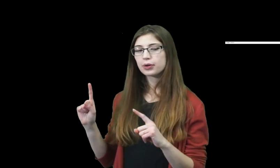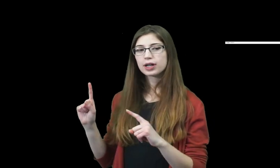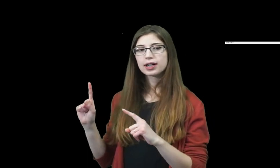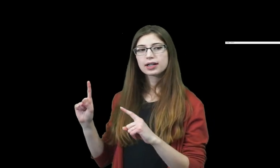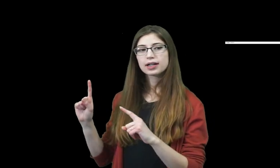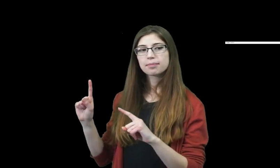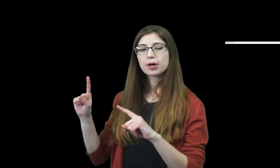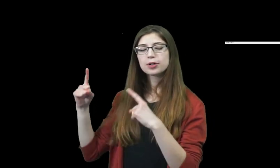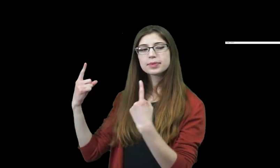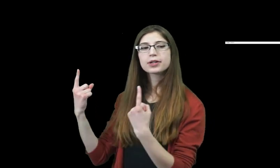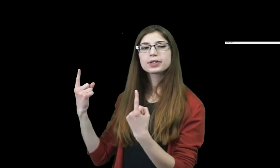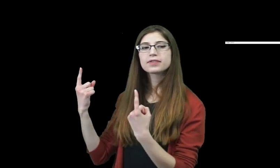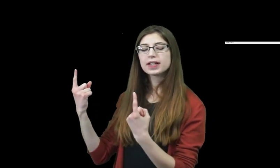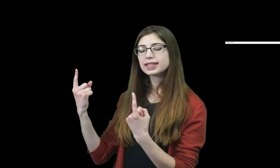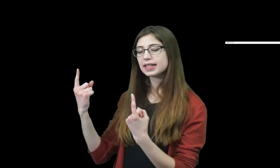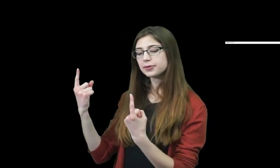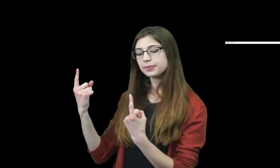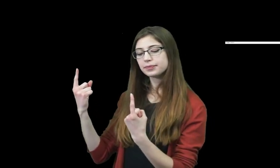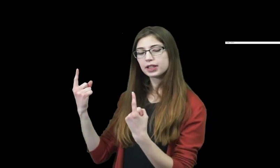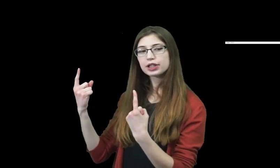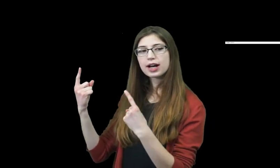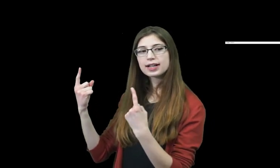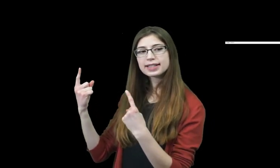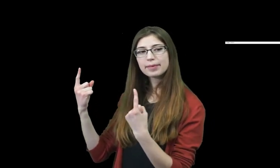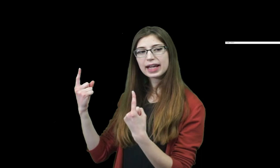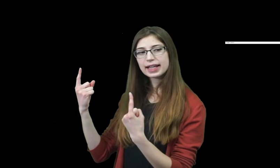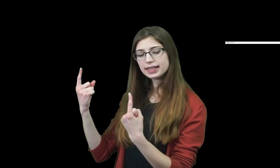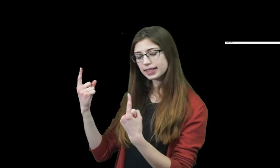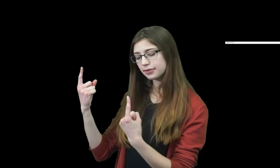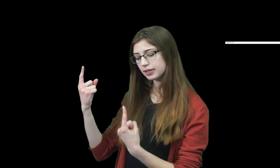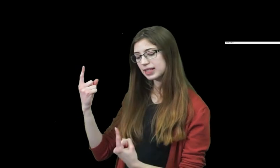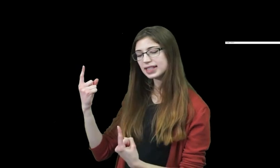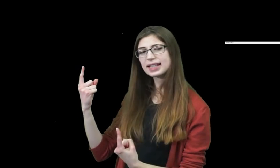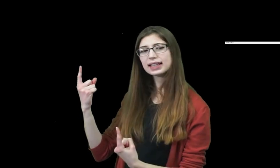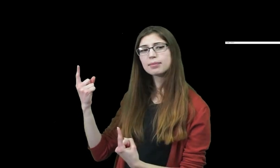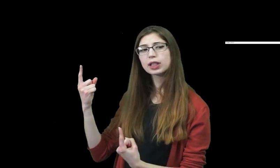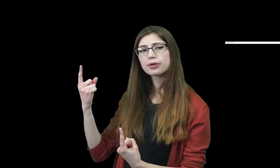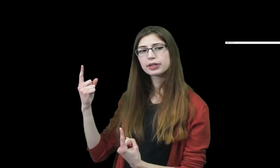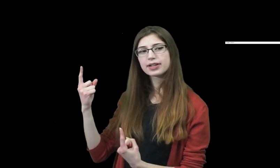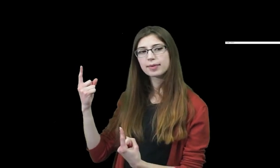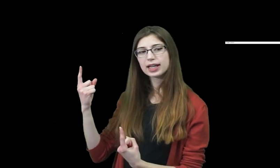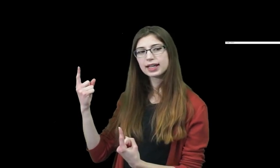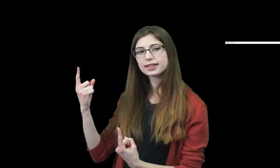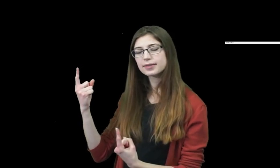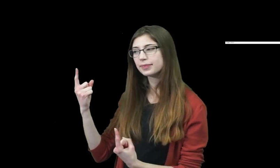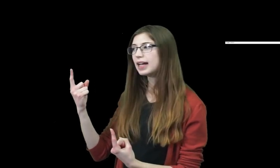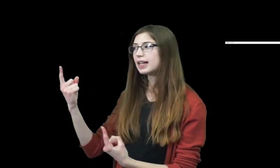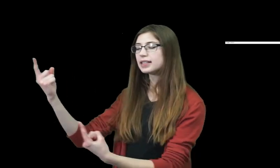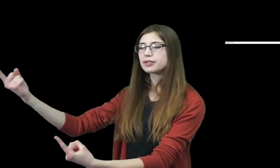Your palms are going to face you. Your non-dominant hand is going to be slightly below your dominant hand. These are going